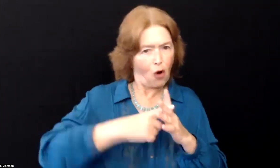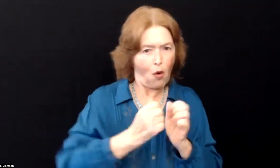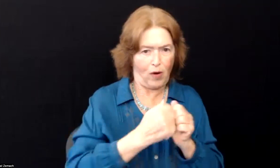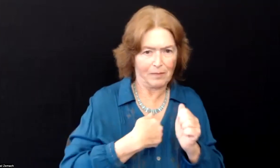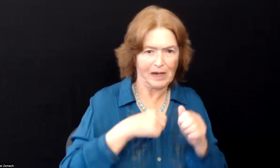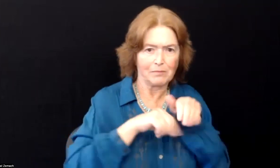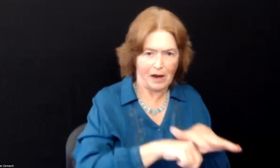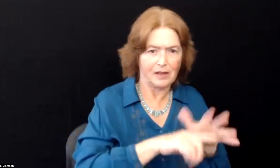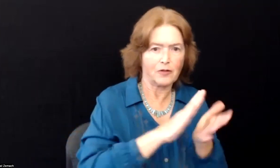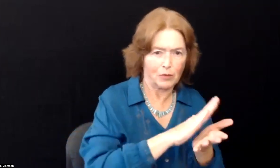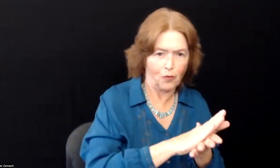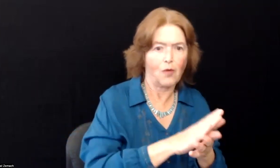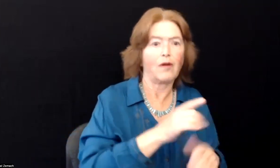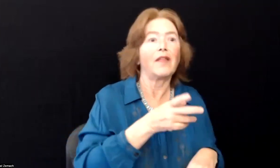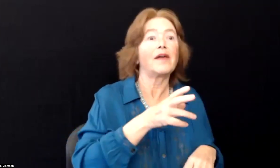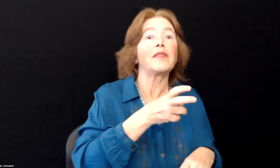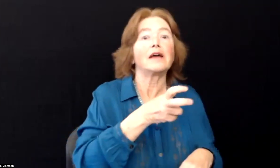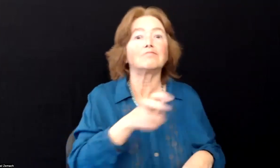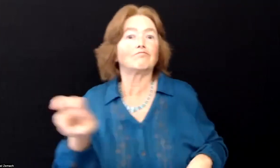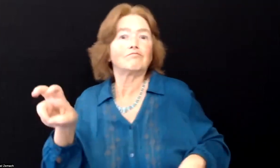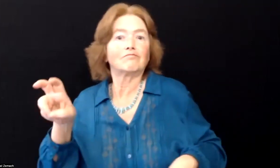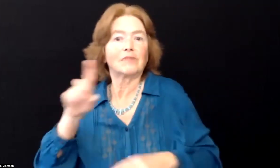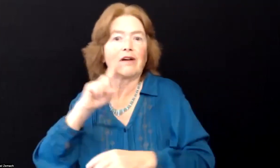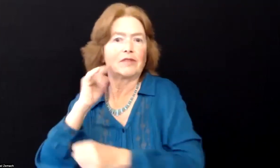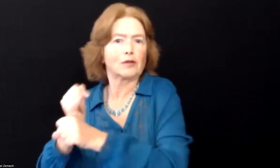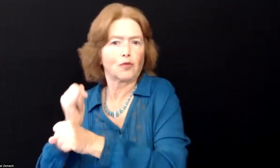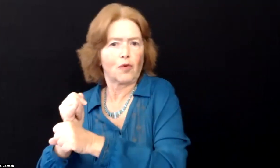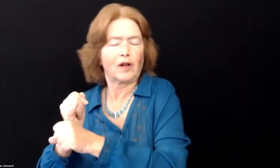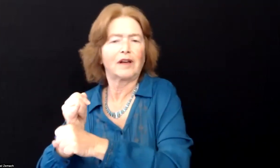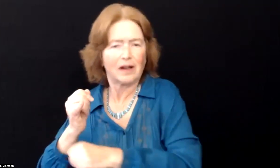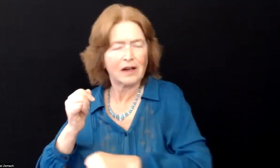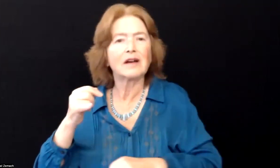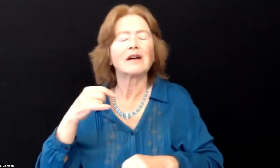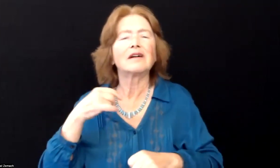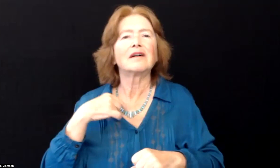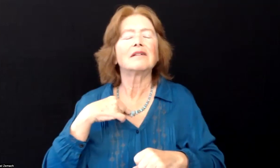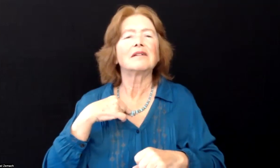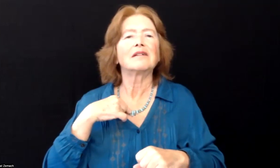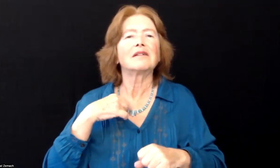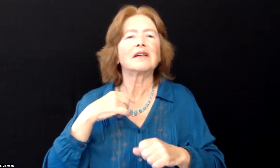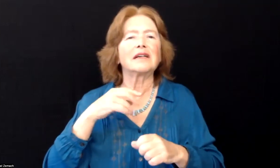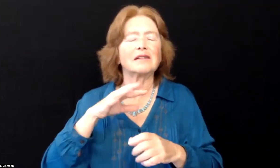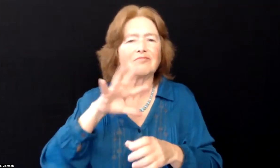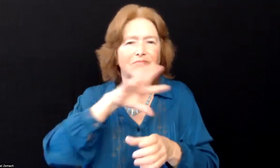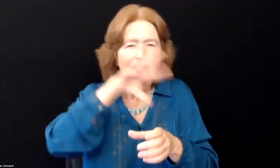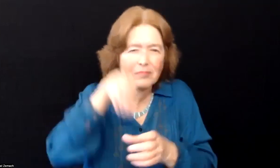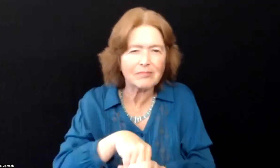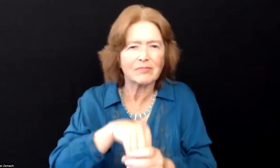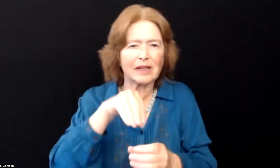I had students who started with me in the mainstream school where I was teaching and then transfer over to the school for